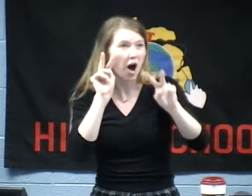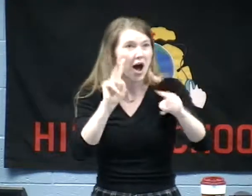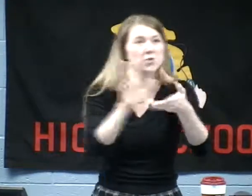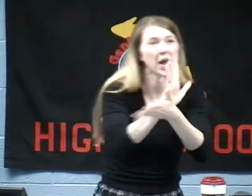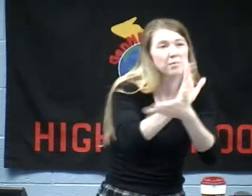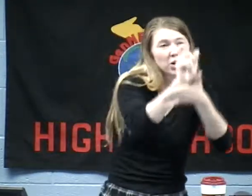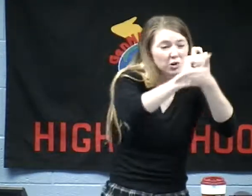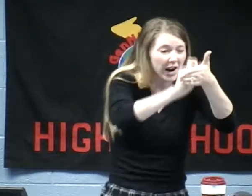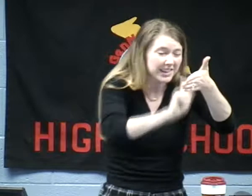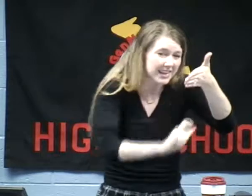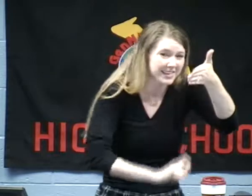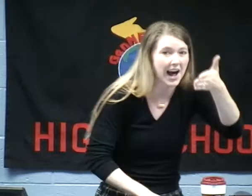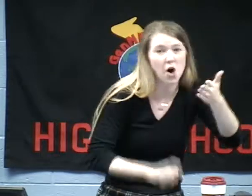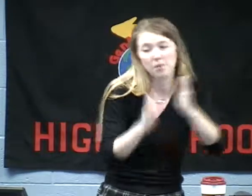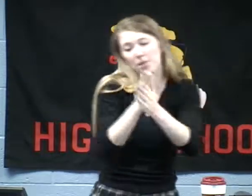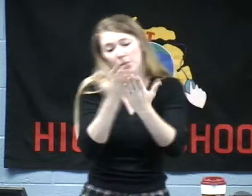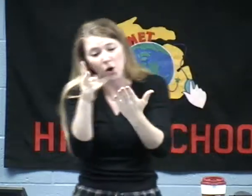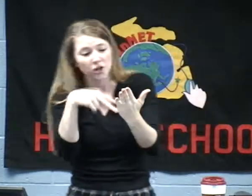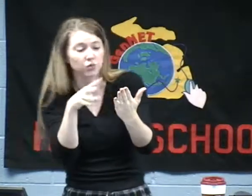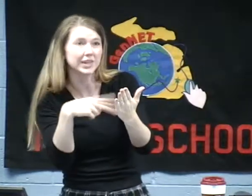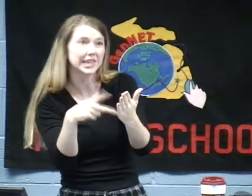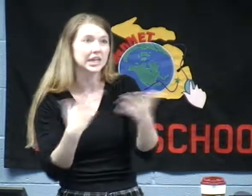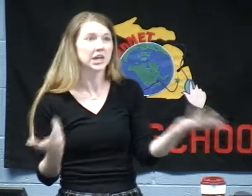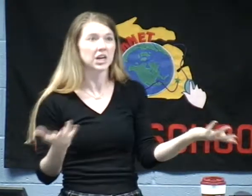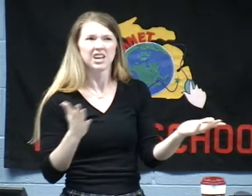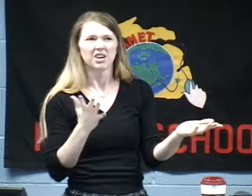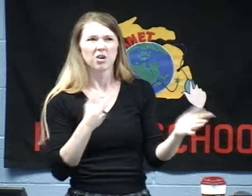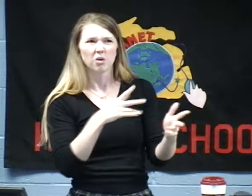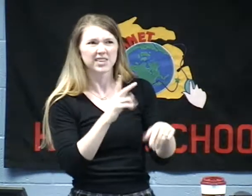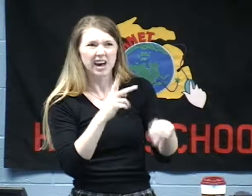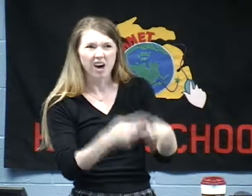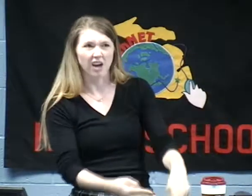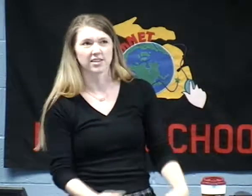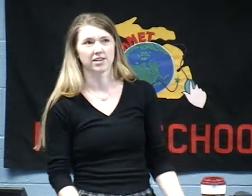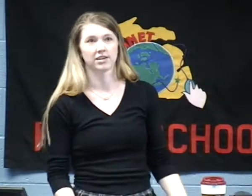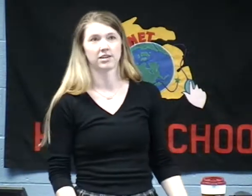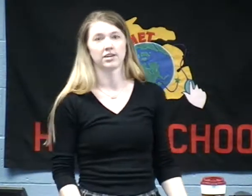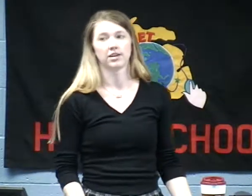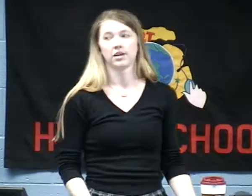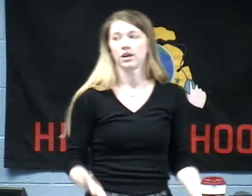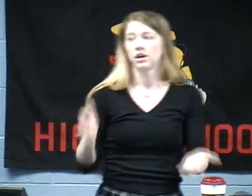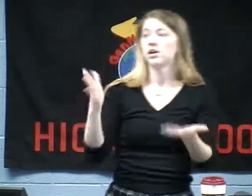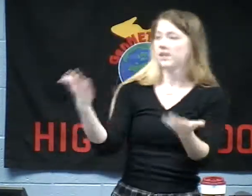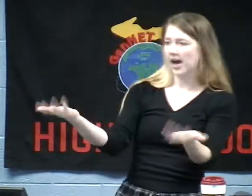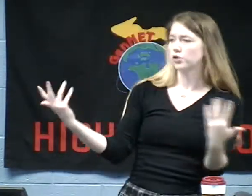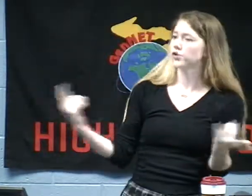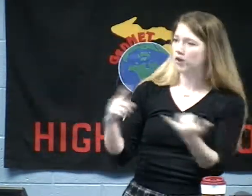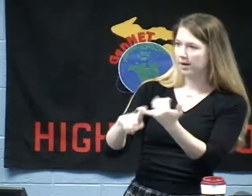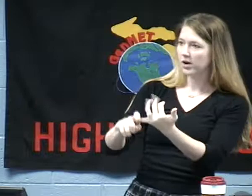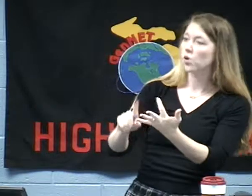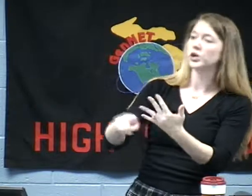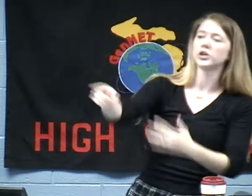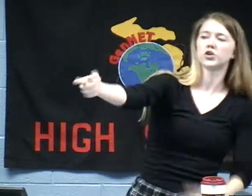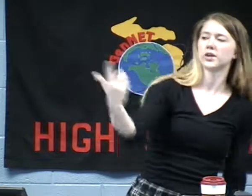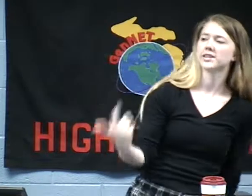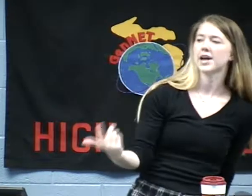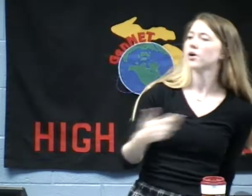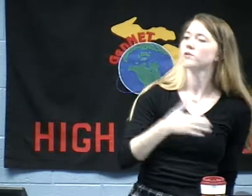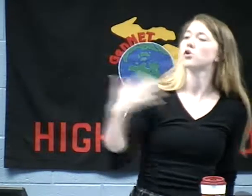watch, paper, write things down, maybe books, read. What's that called? Yeah, you describe it, or you can charades it out if you don't